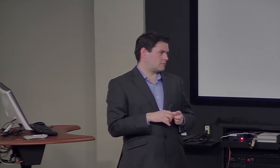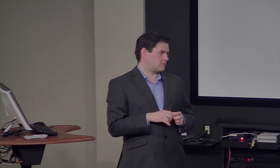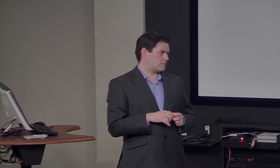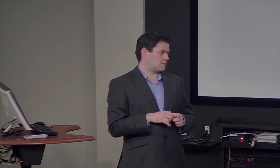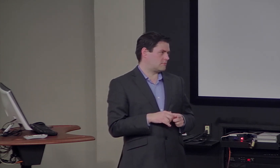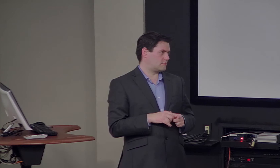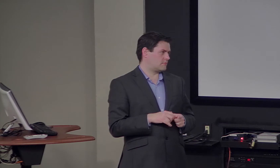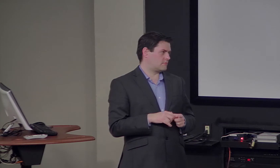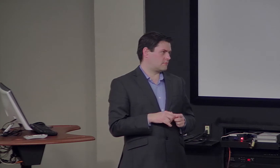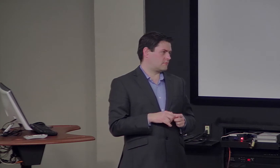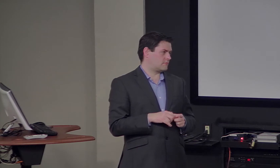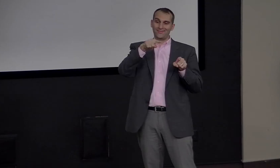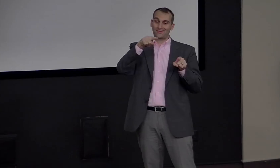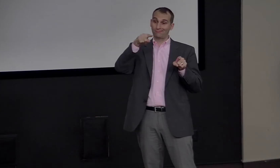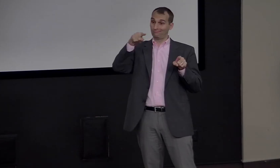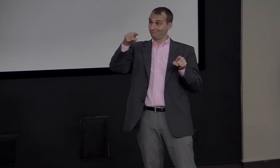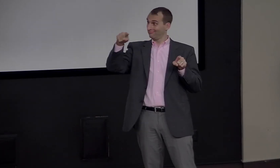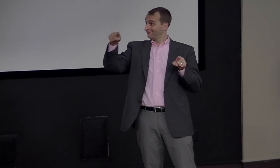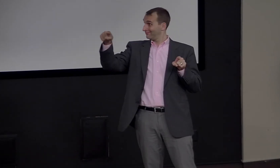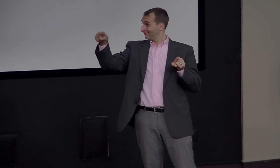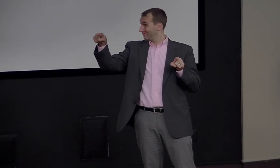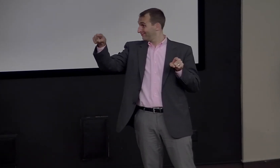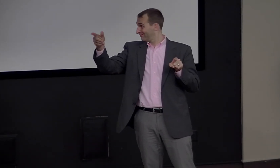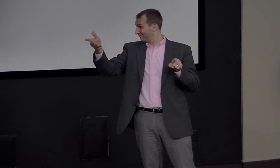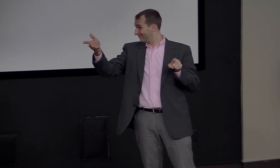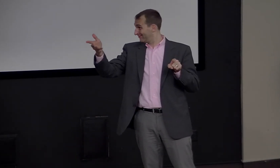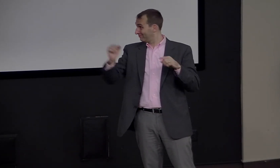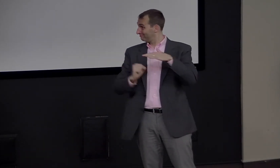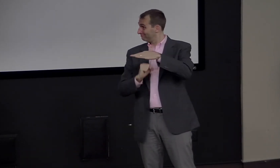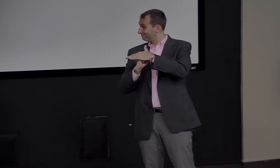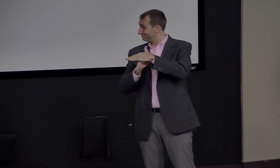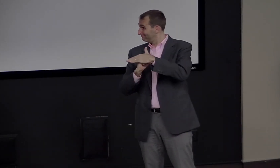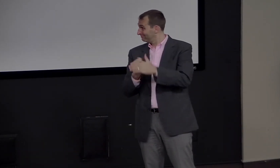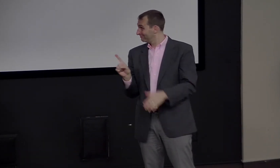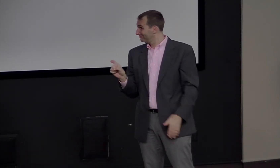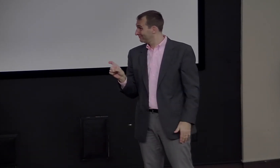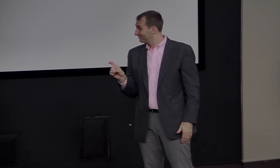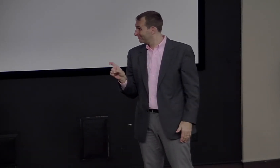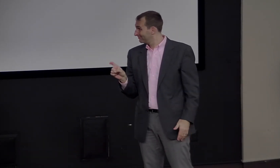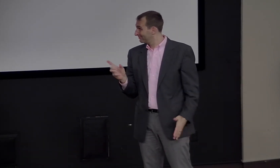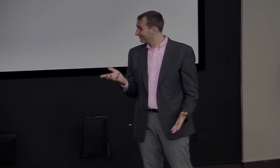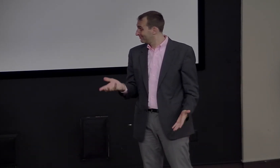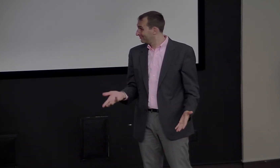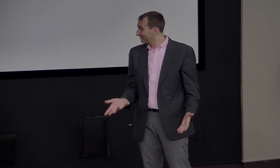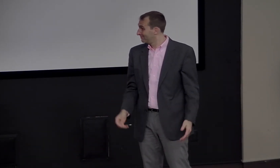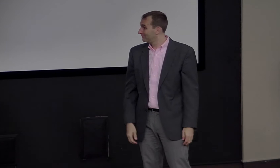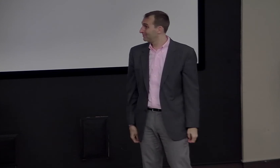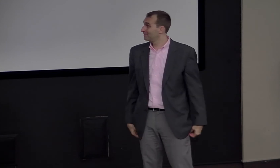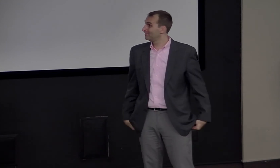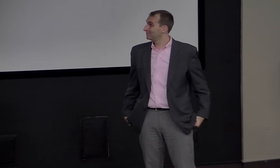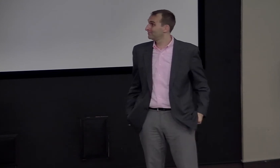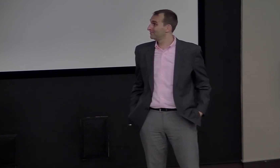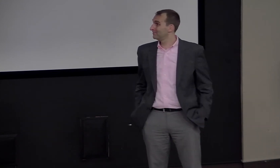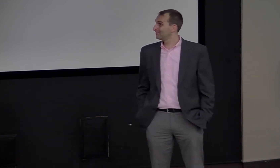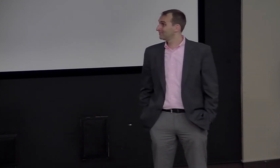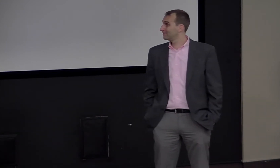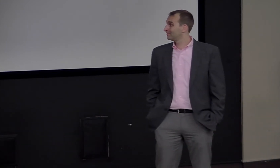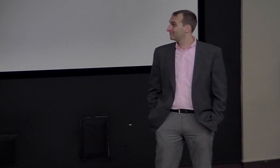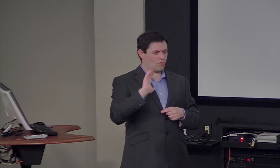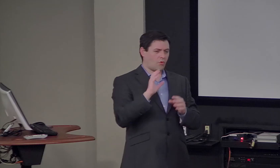of interpreting. I thought so. So they gain a certain skill and then they max out and they plateau at a certain point? That could very